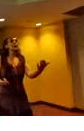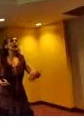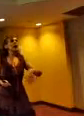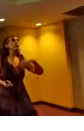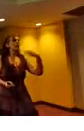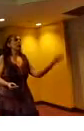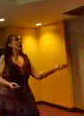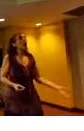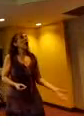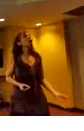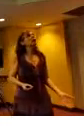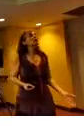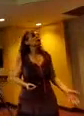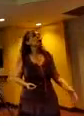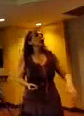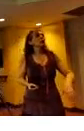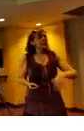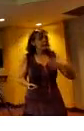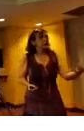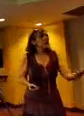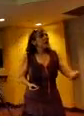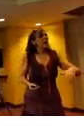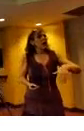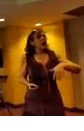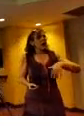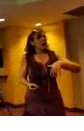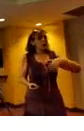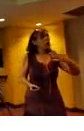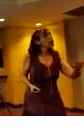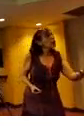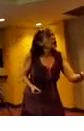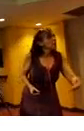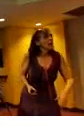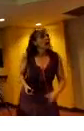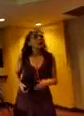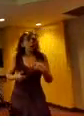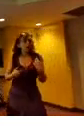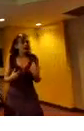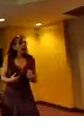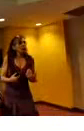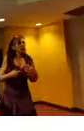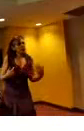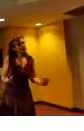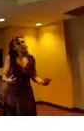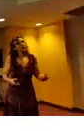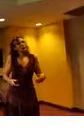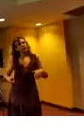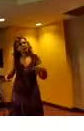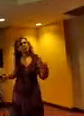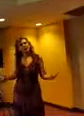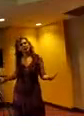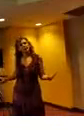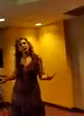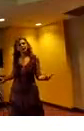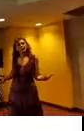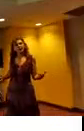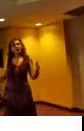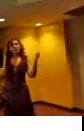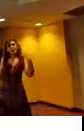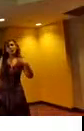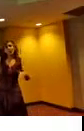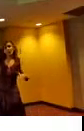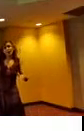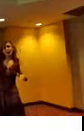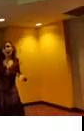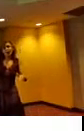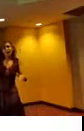we speak and make our arguments or teach or learn about ourselves and others and the limitations